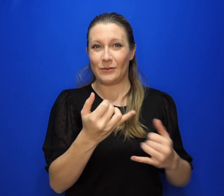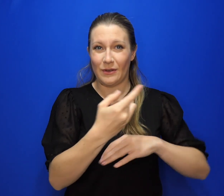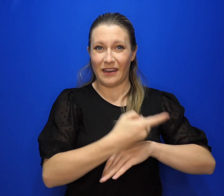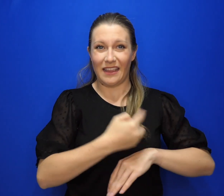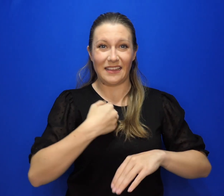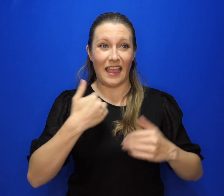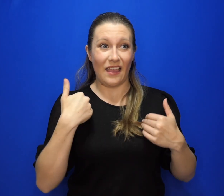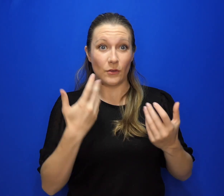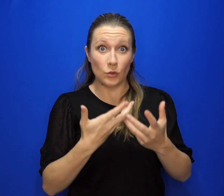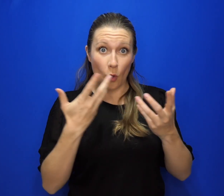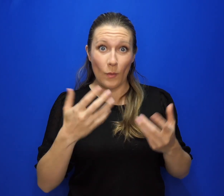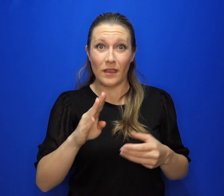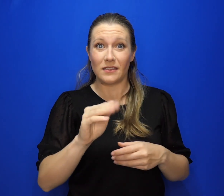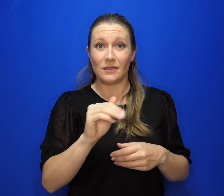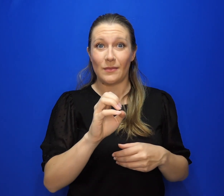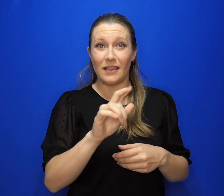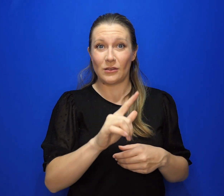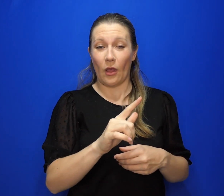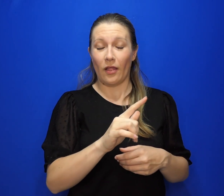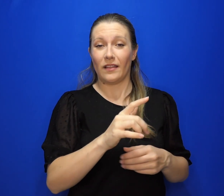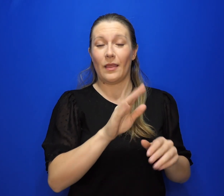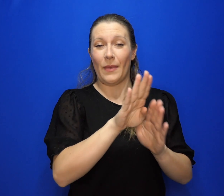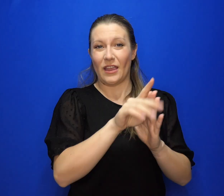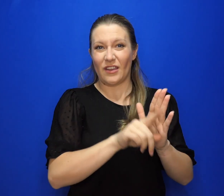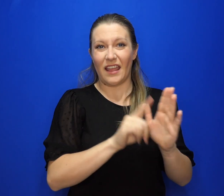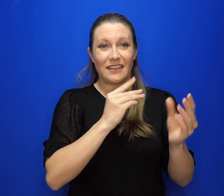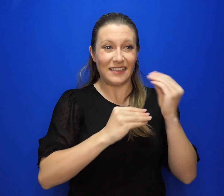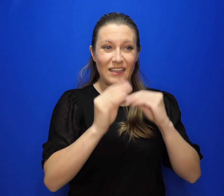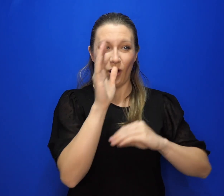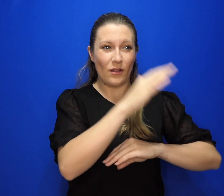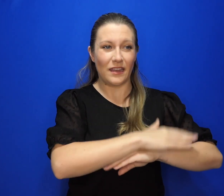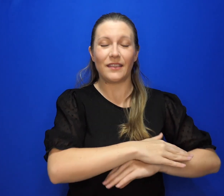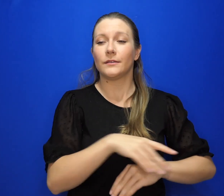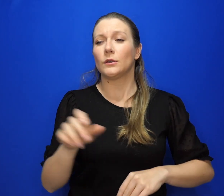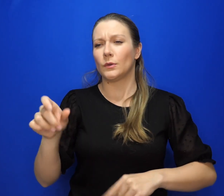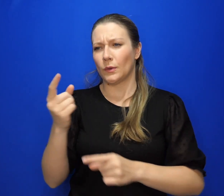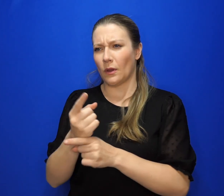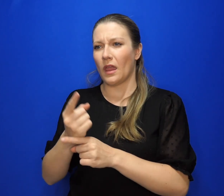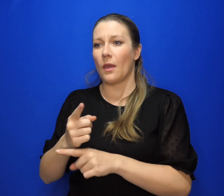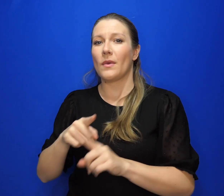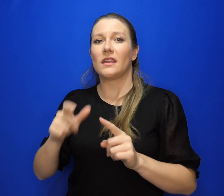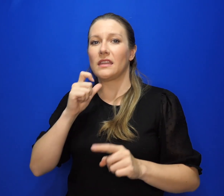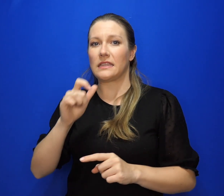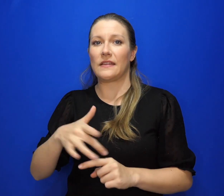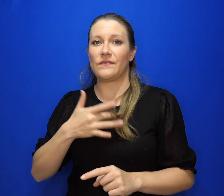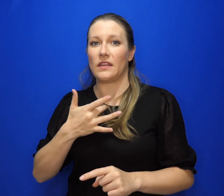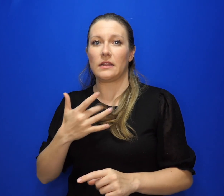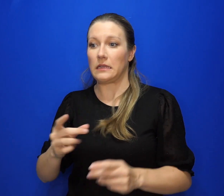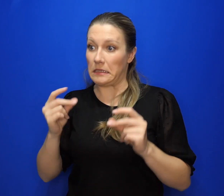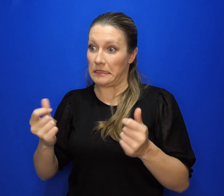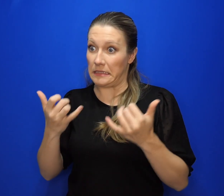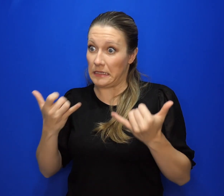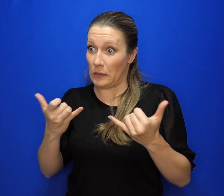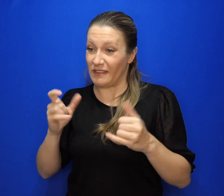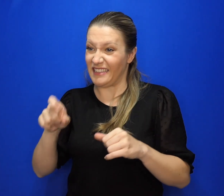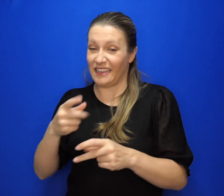in the background. Right. But I could just eat all day. But it doesn't feel as like immediate. Yeah. Like it has to happen right now because it does.